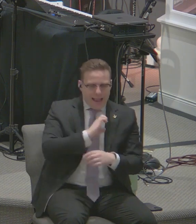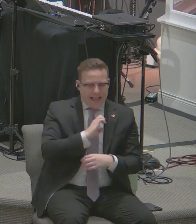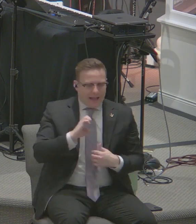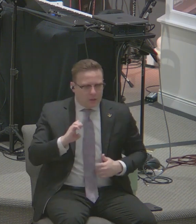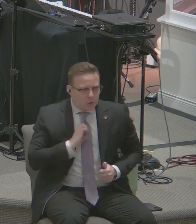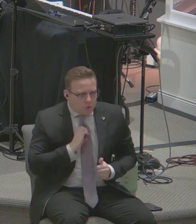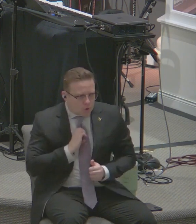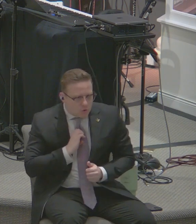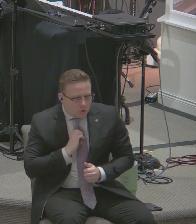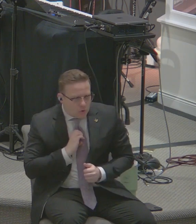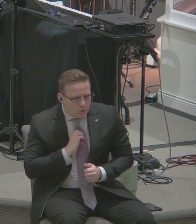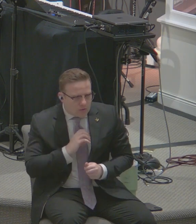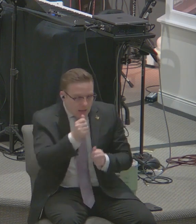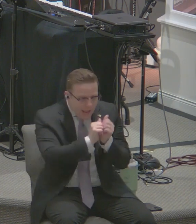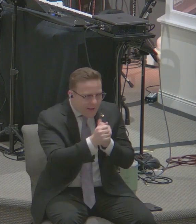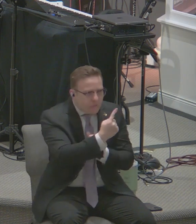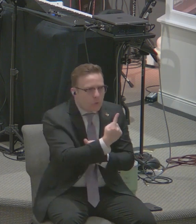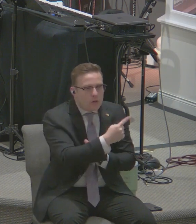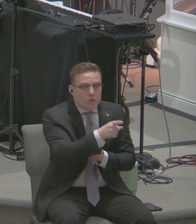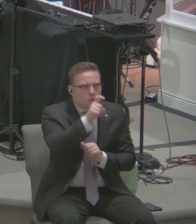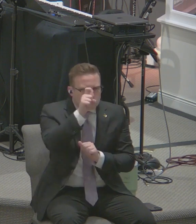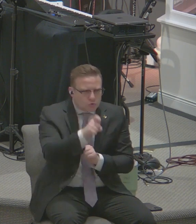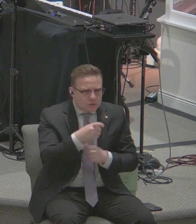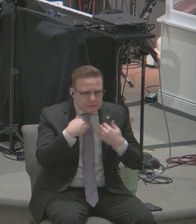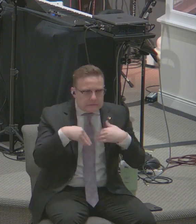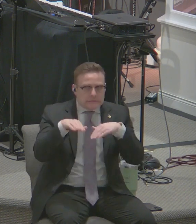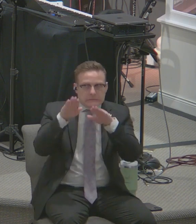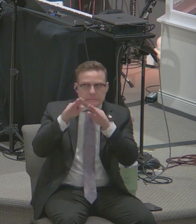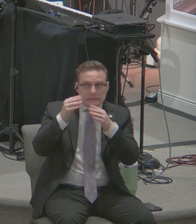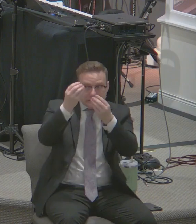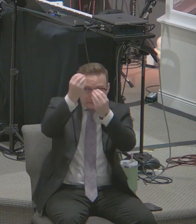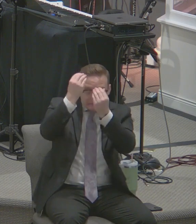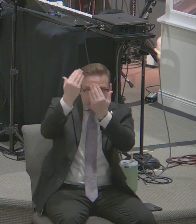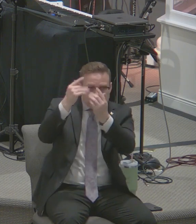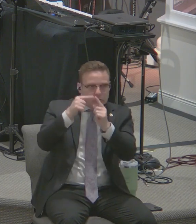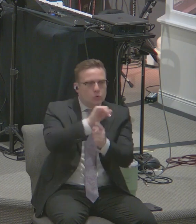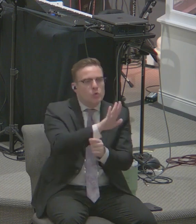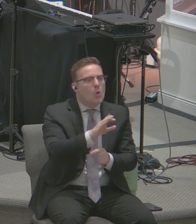He's talking about to those that lead you.